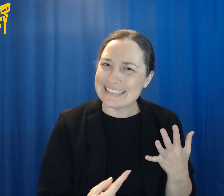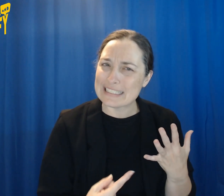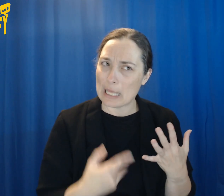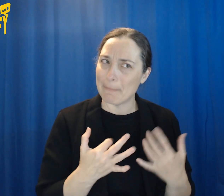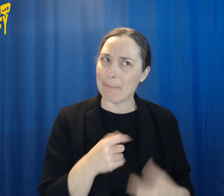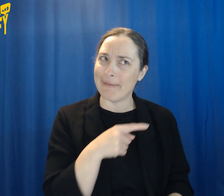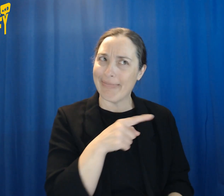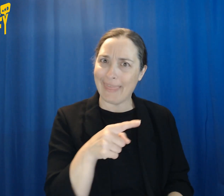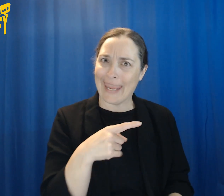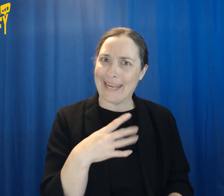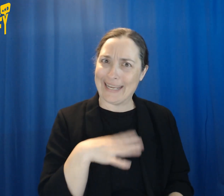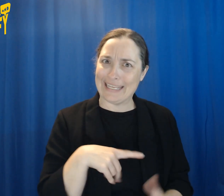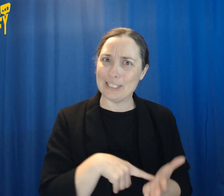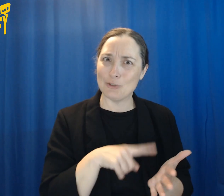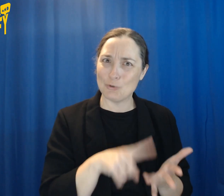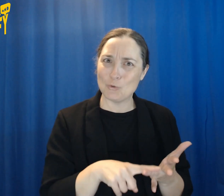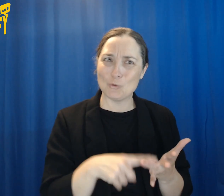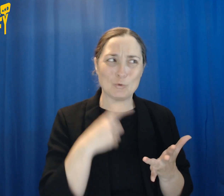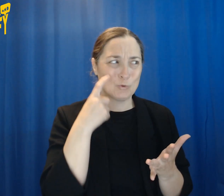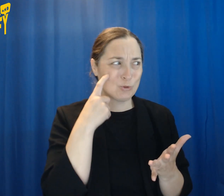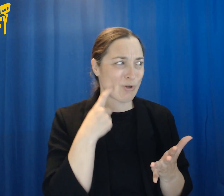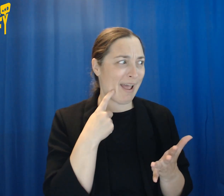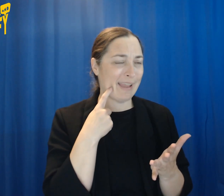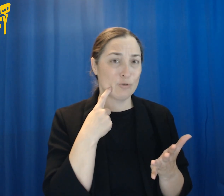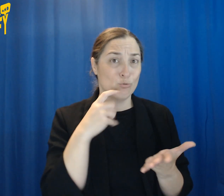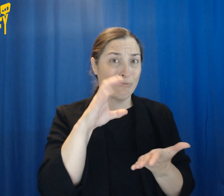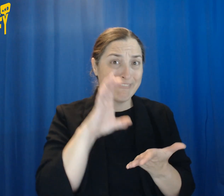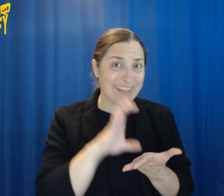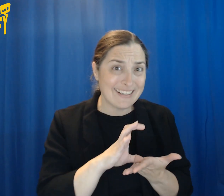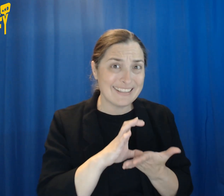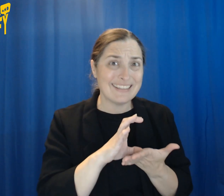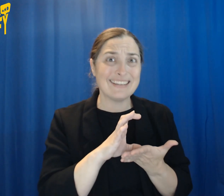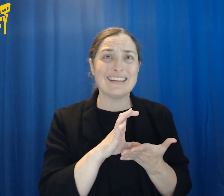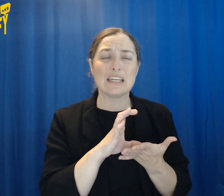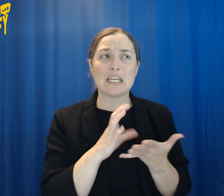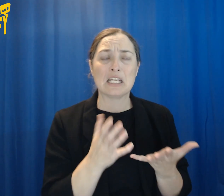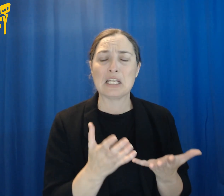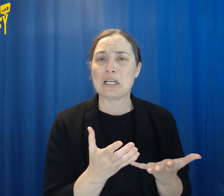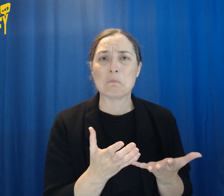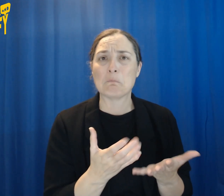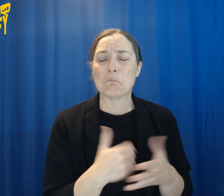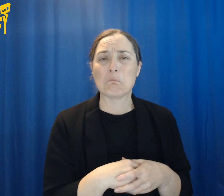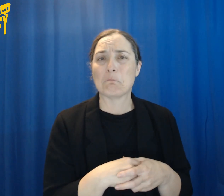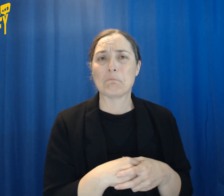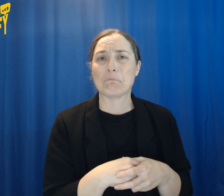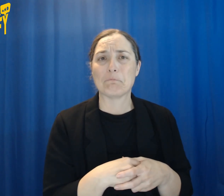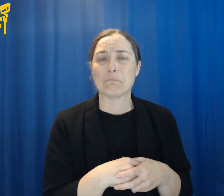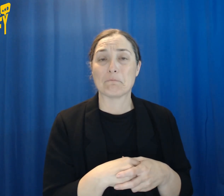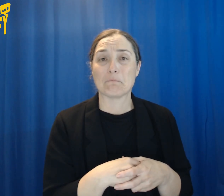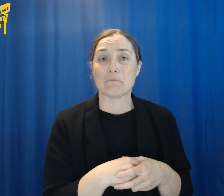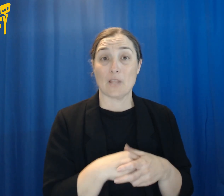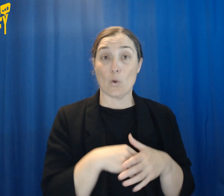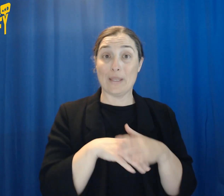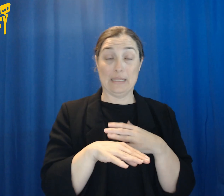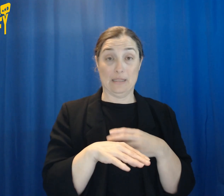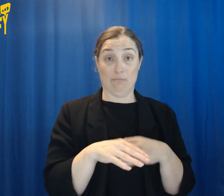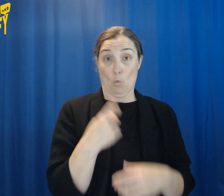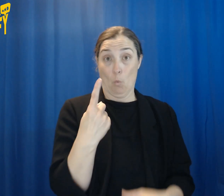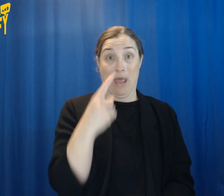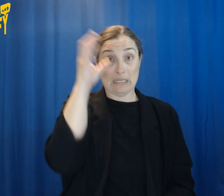like try and get me funding for or something. I just was like thrust in the only country school that was available